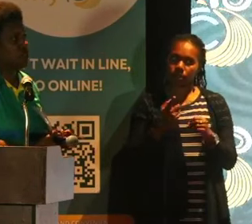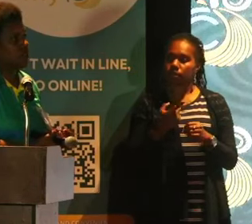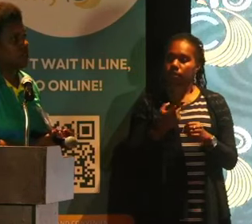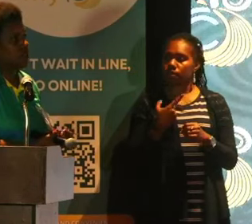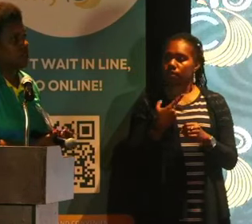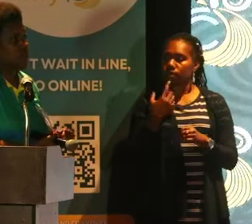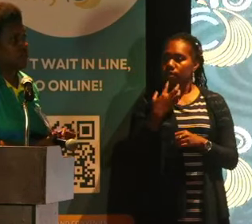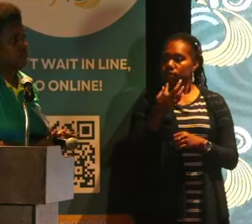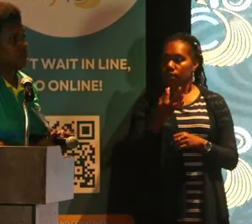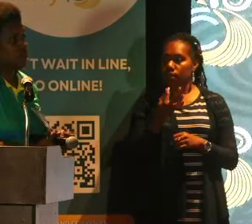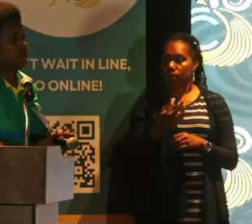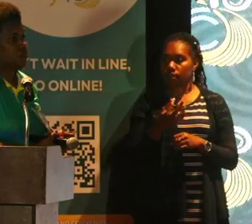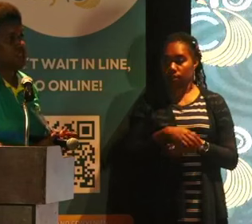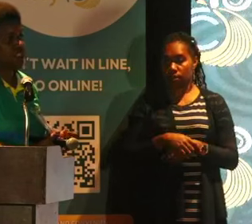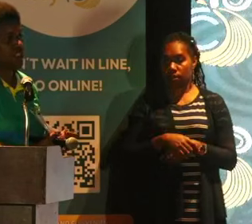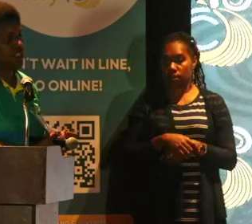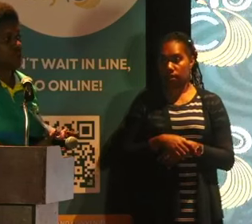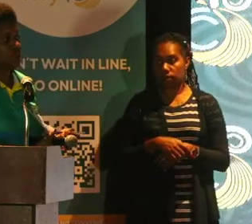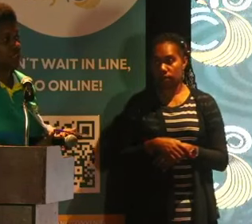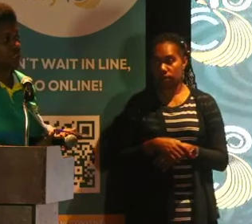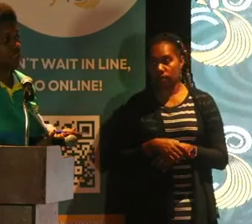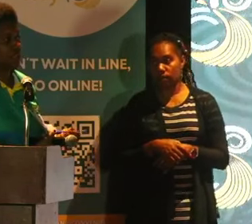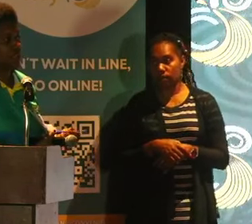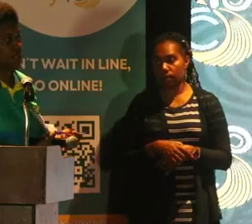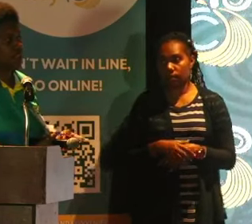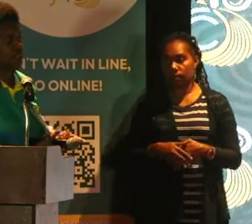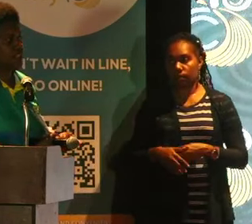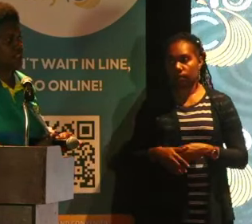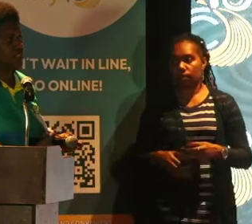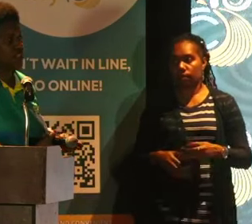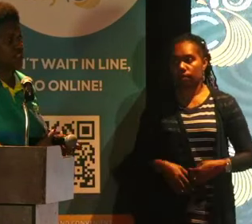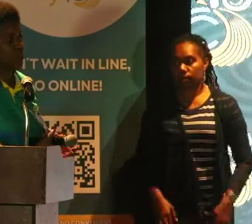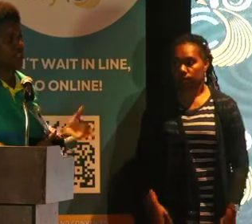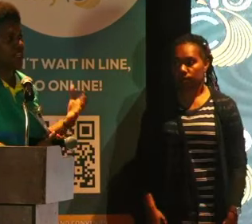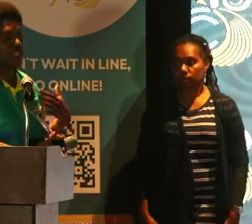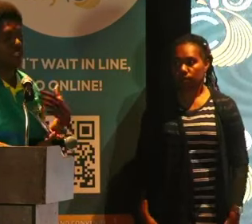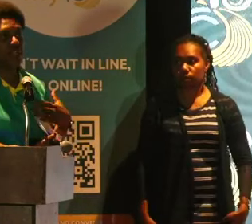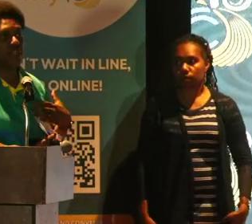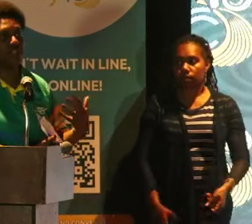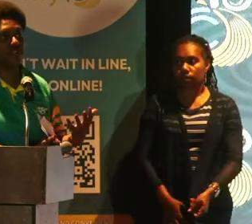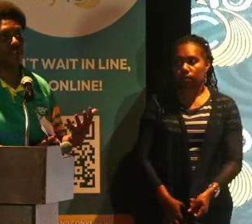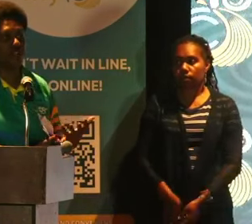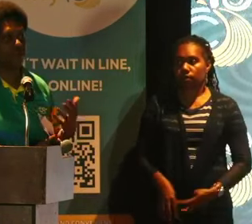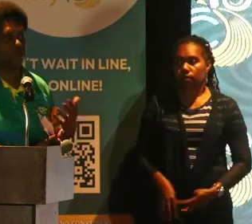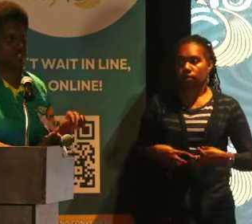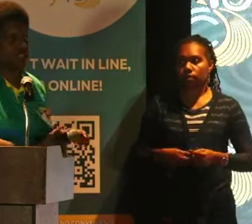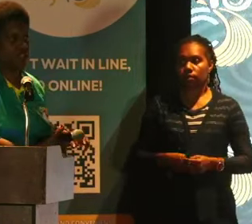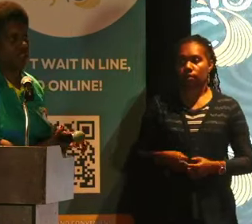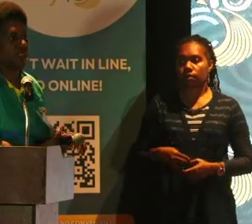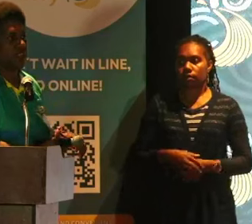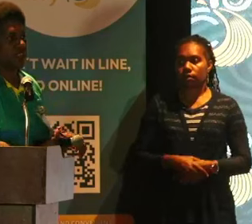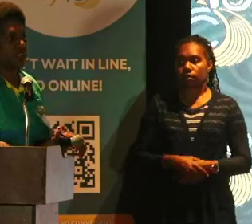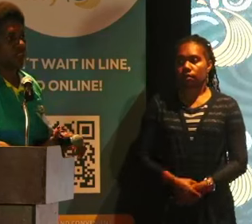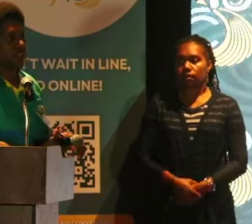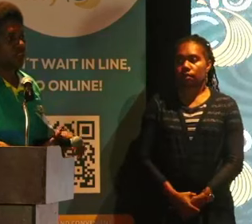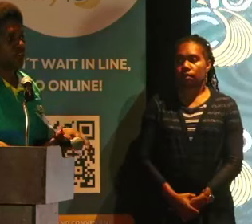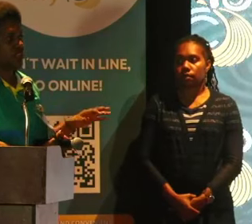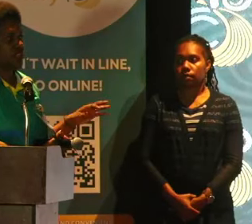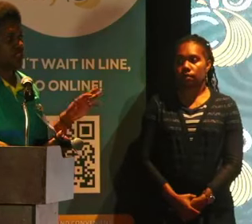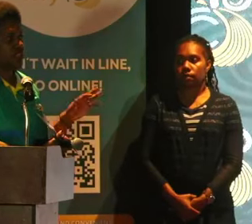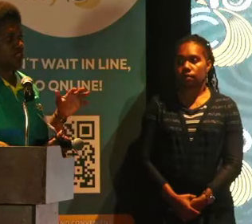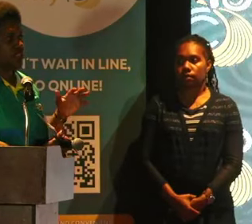note, all questions, Bayumi, come on top, all officers, law here. We are here trying to give you information.